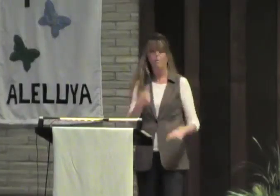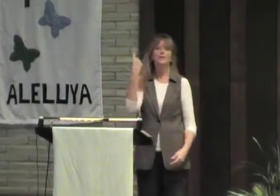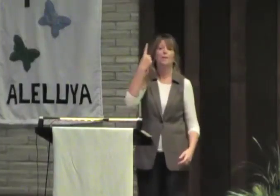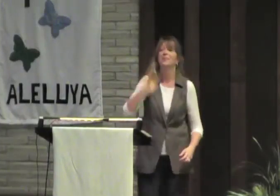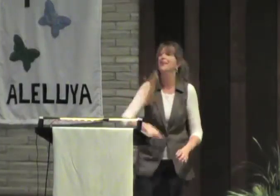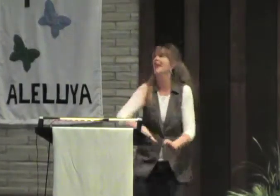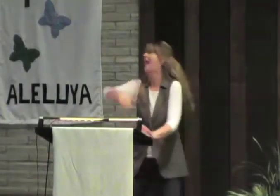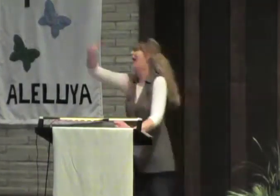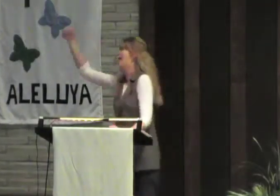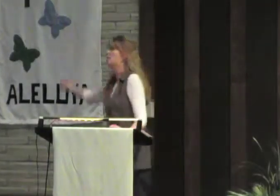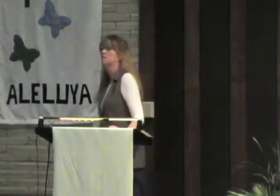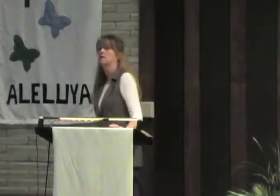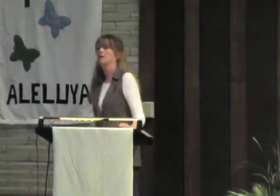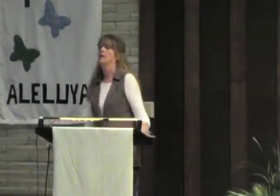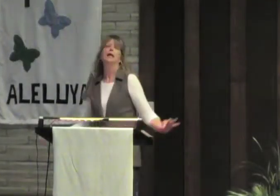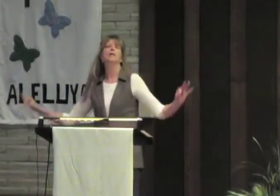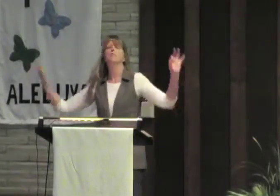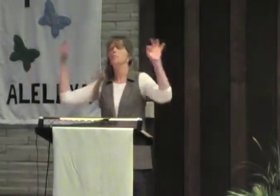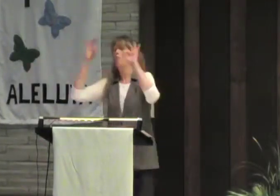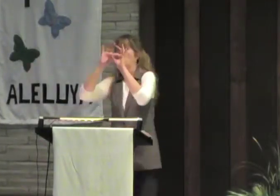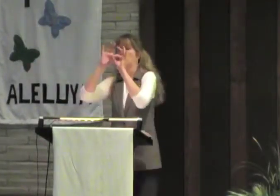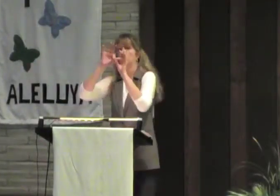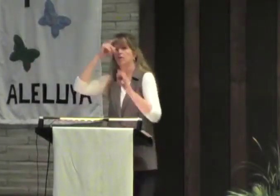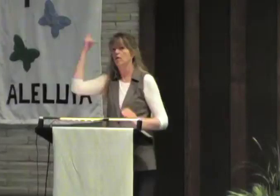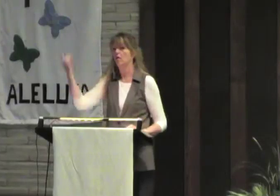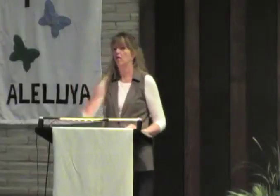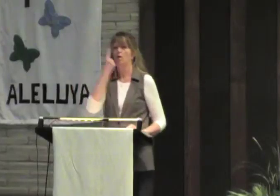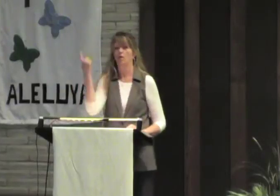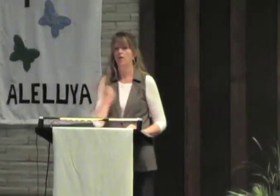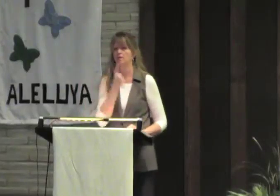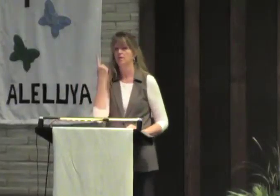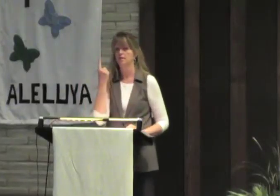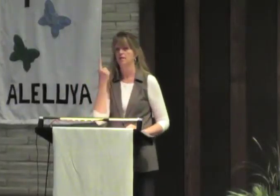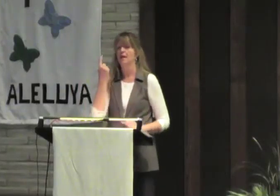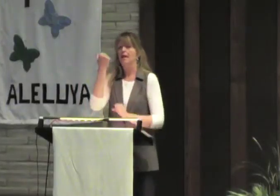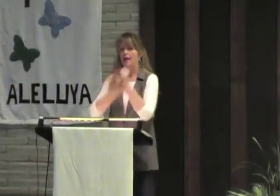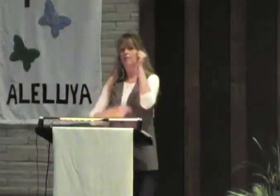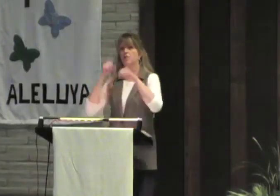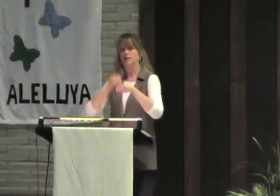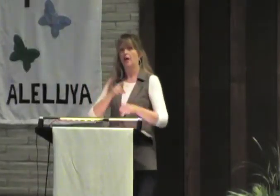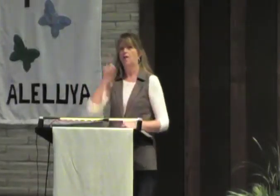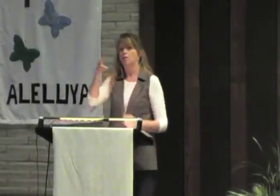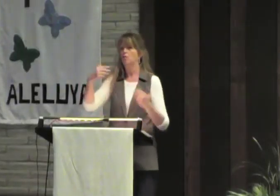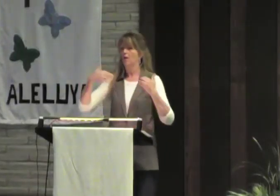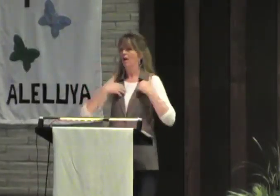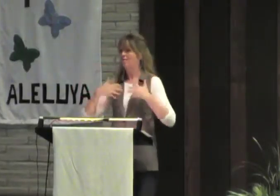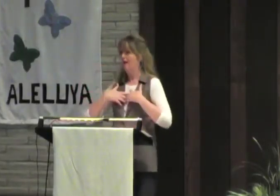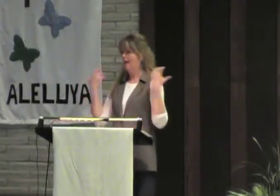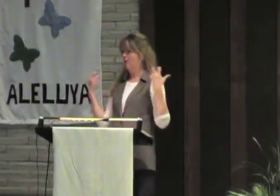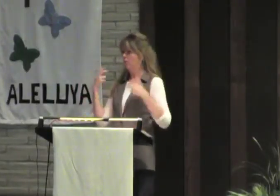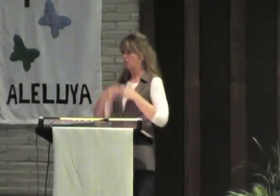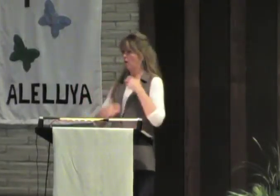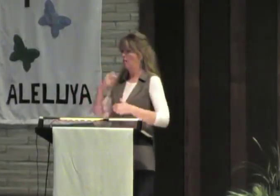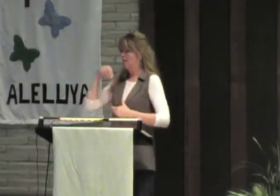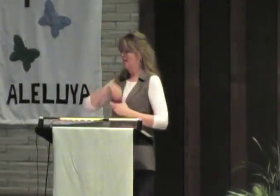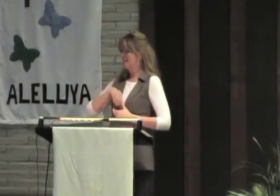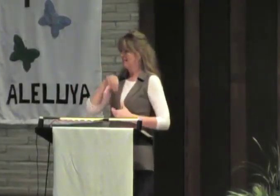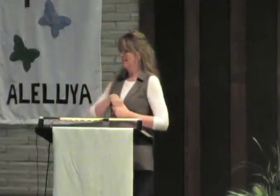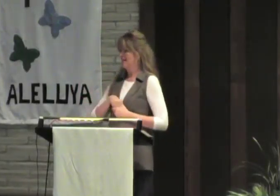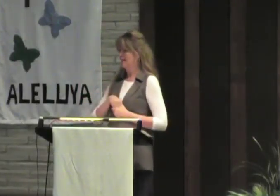anger? Is it from something else? It's so important to always, every time you have anger,